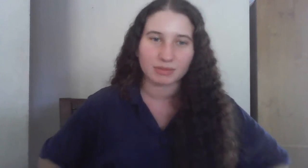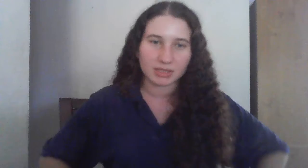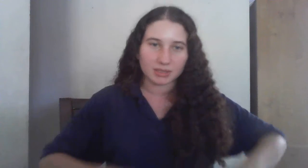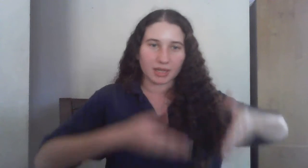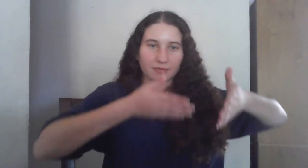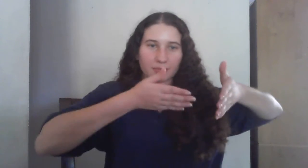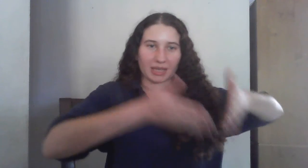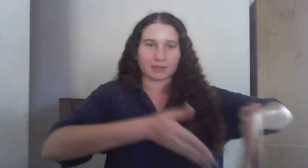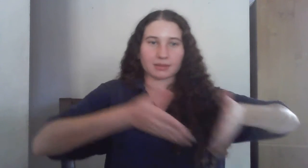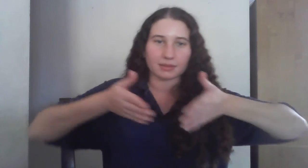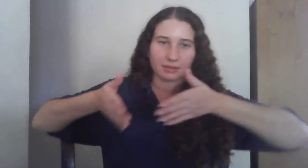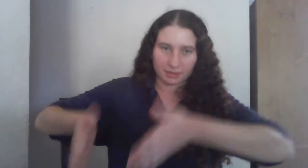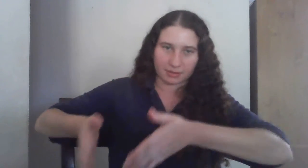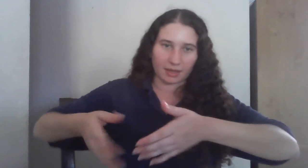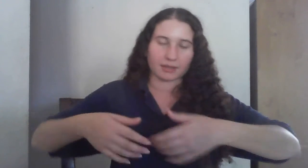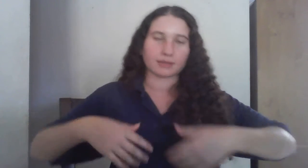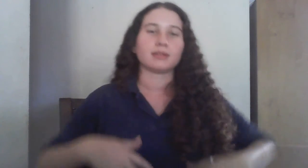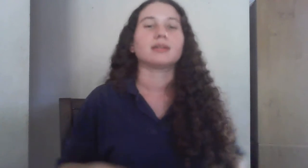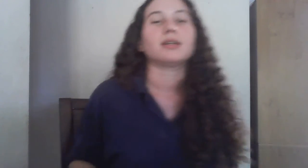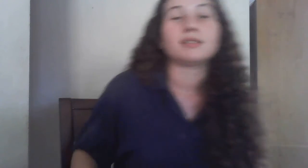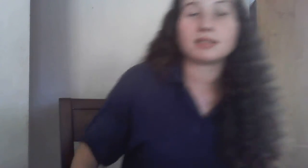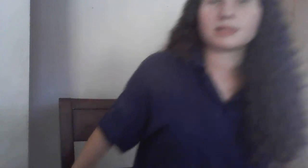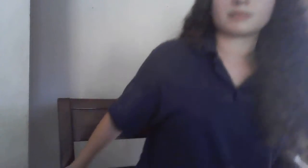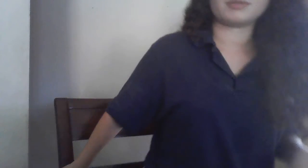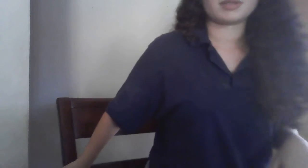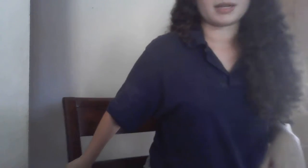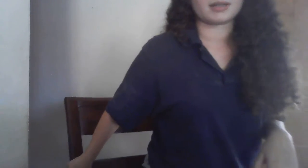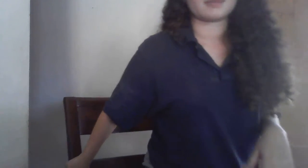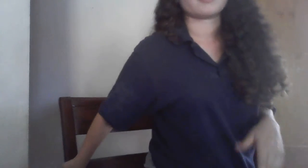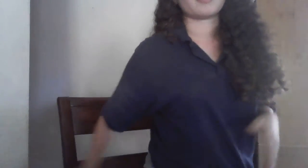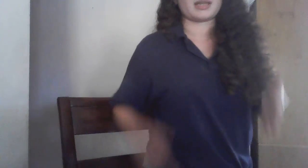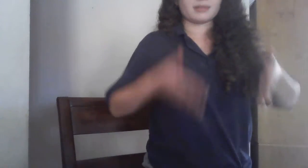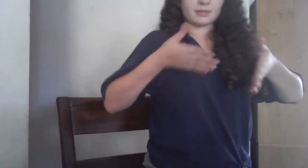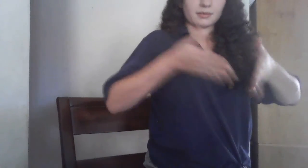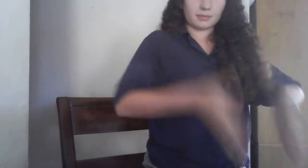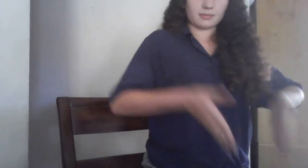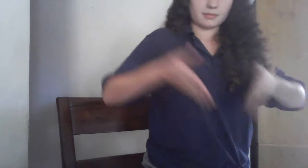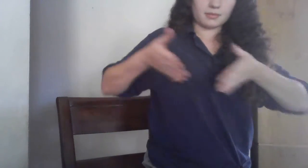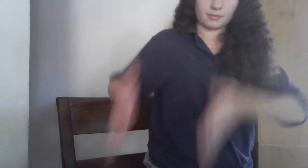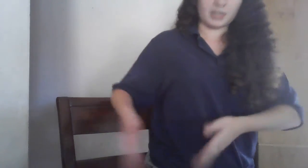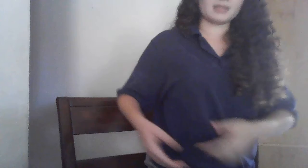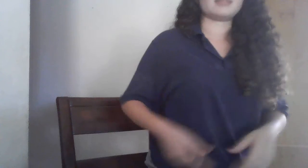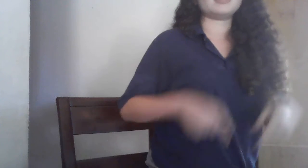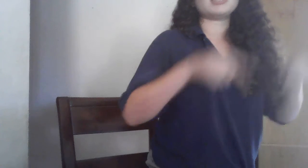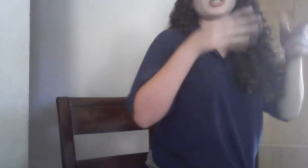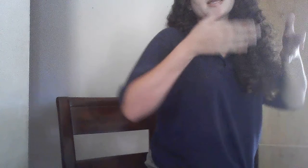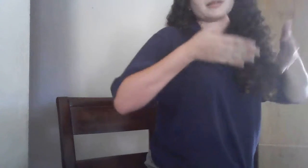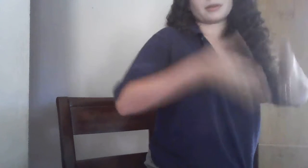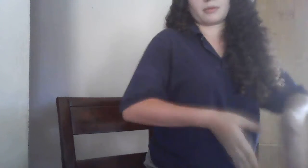What's the sign for pants? This is the sign. It's easier if you stand up for pants. Right? It's each leg going